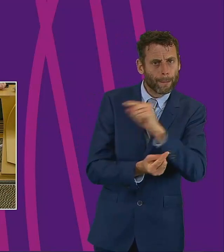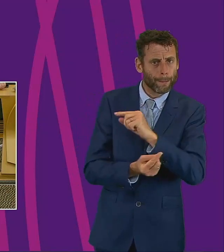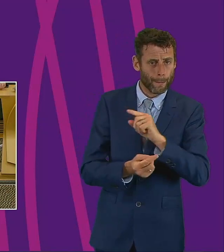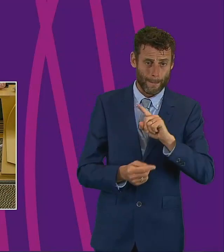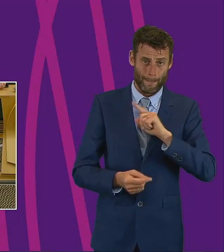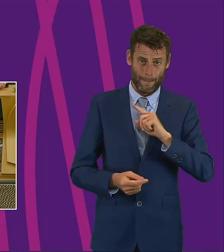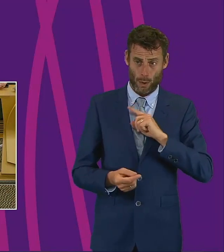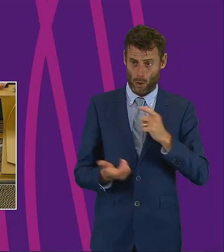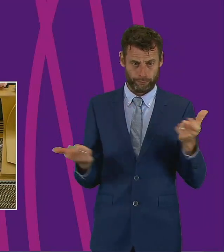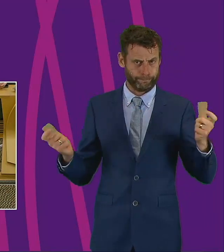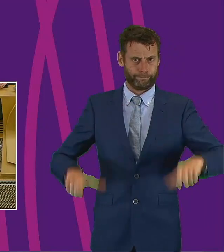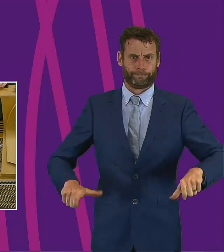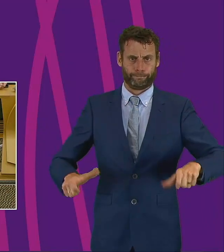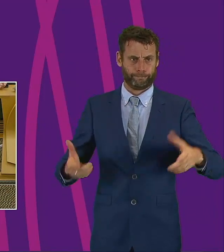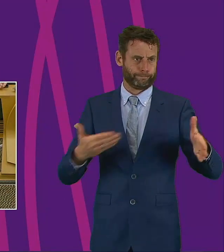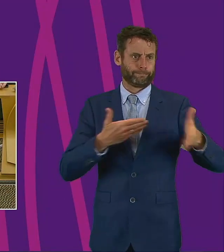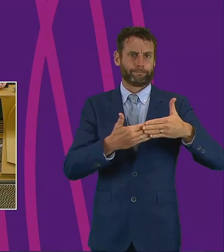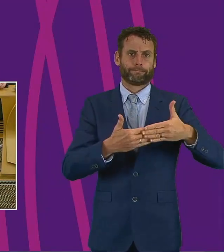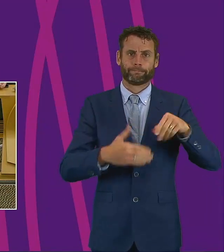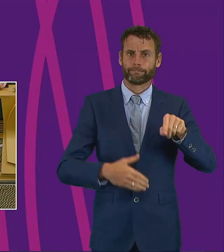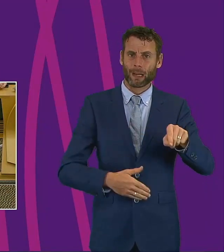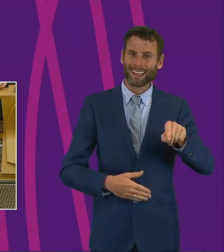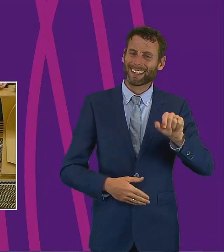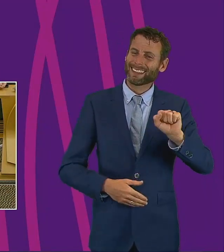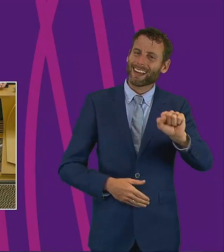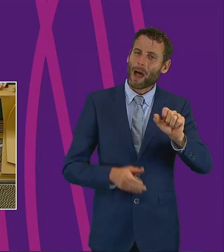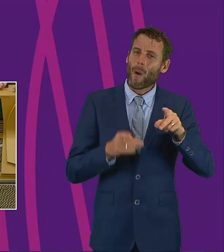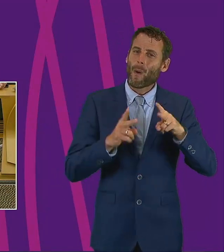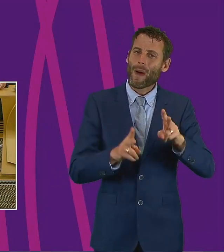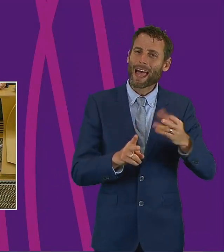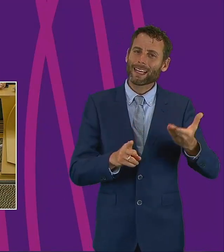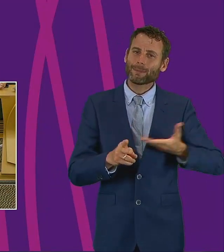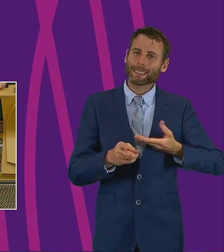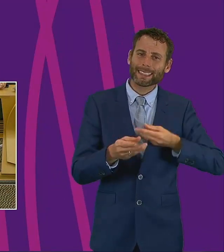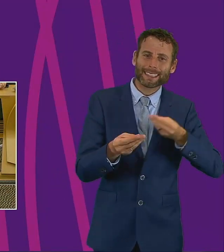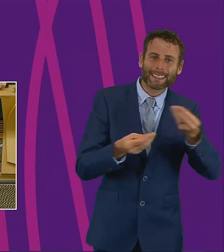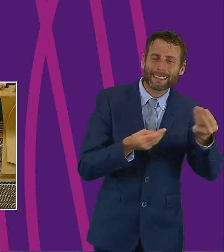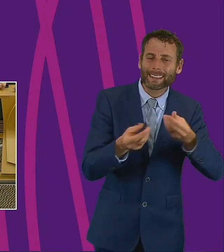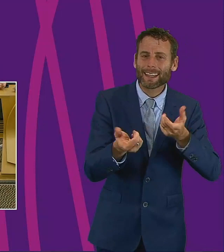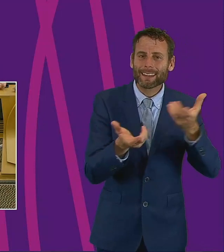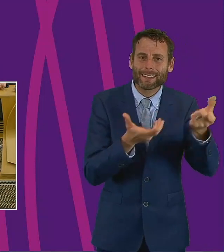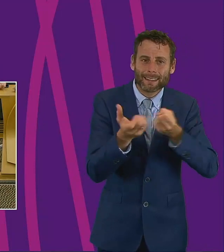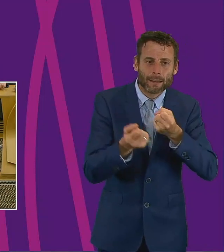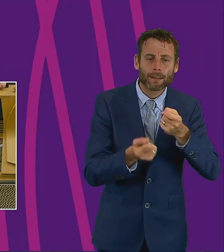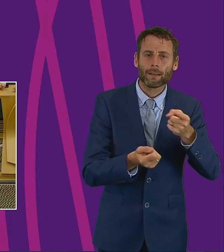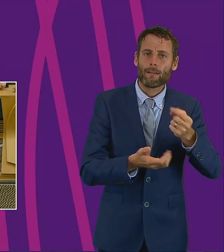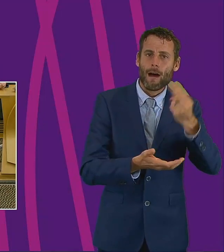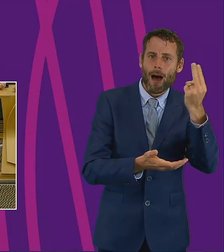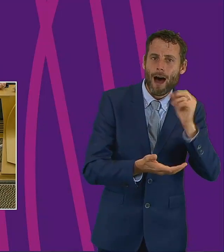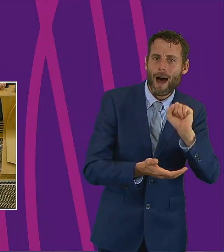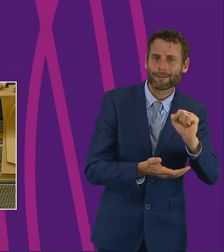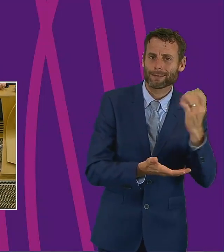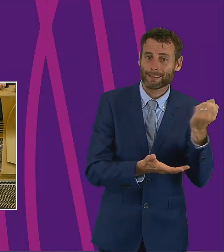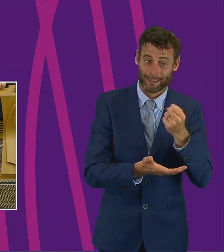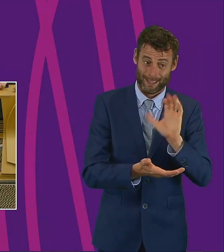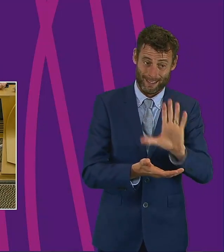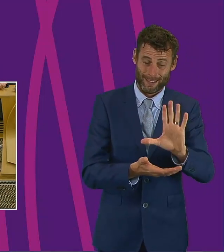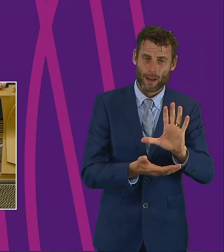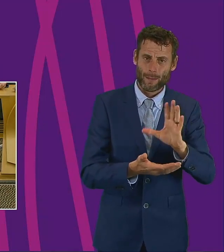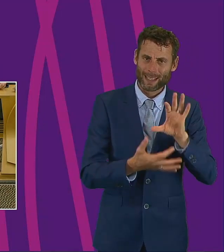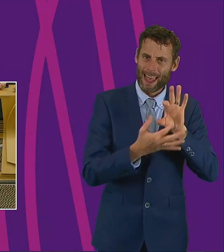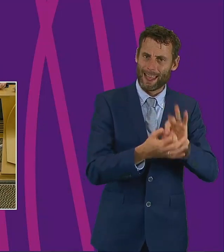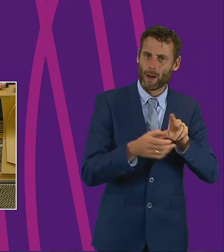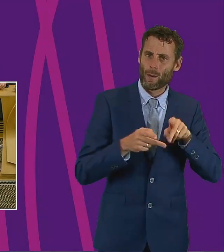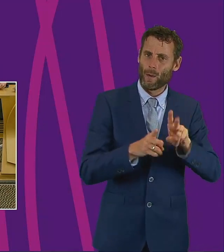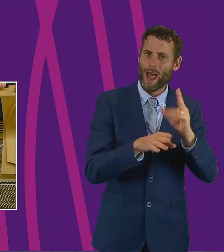because of the importance of the kind of venues and the artists bring, and the contribution they bring to our health